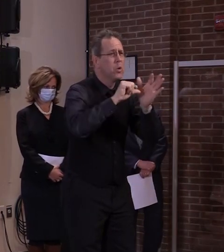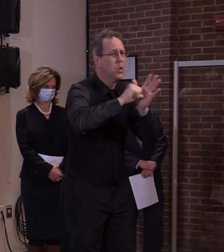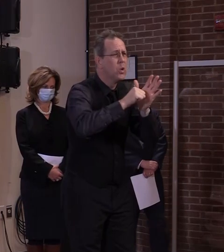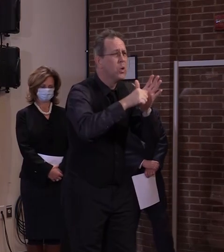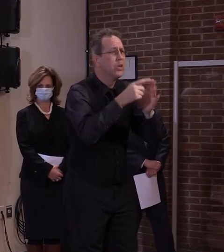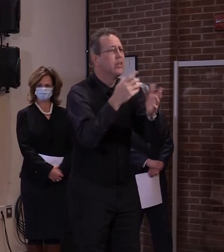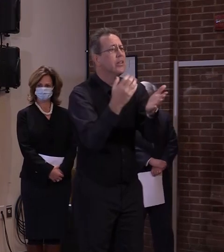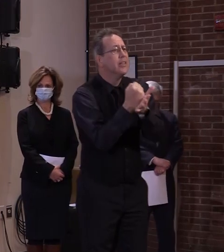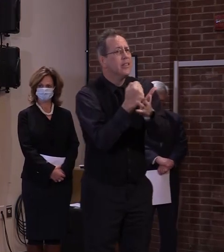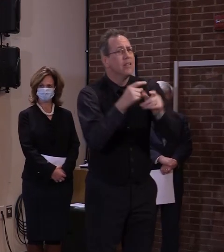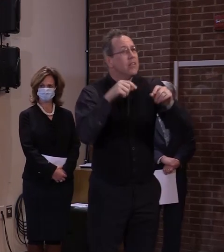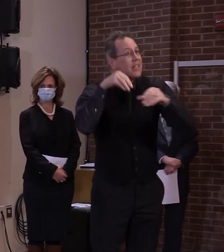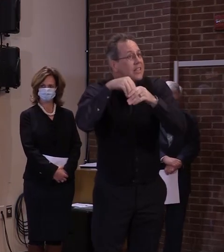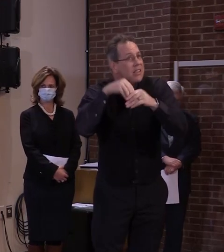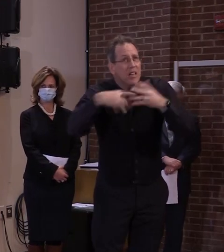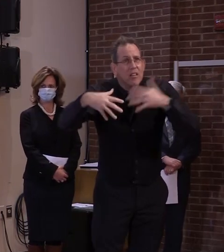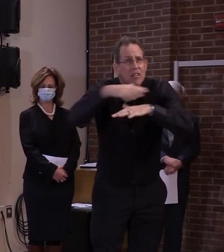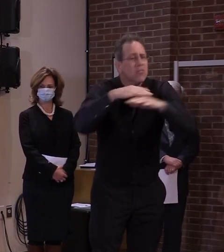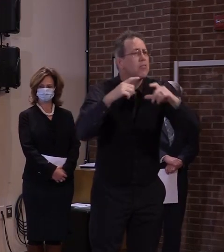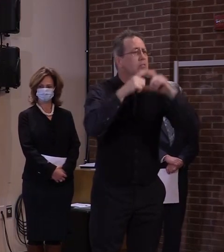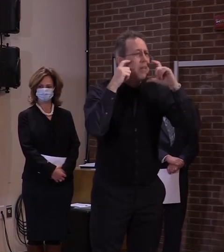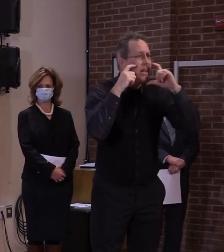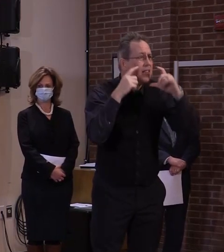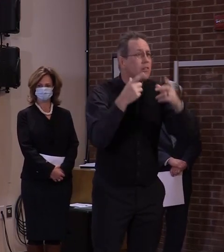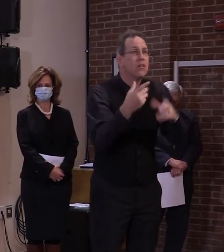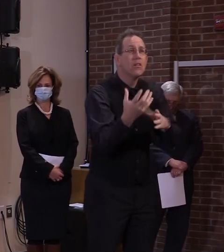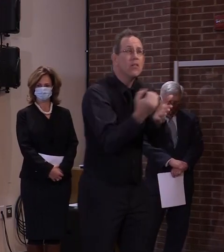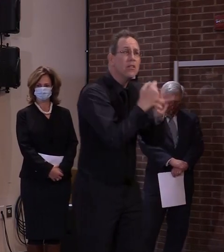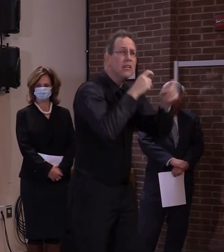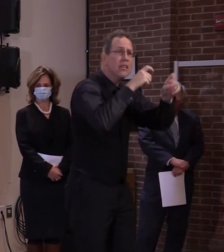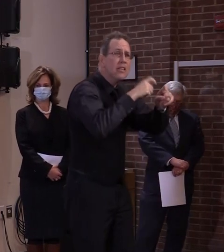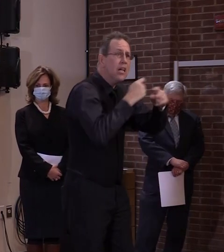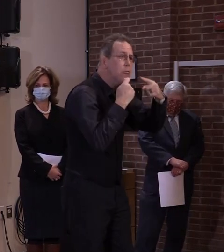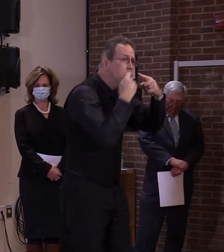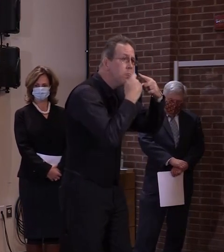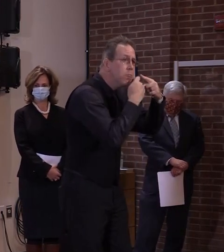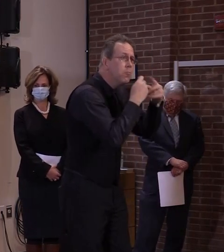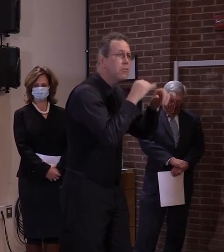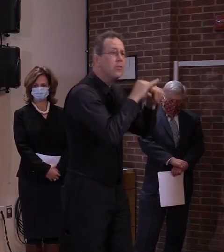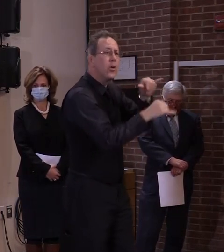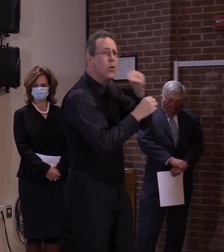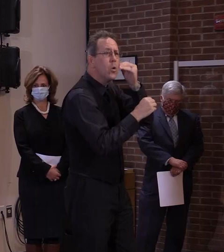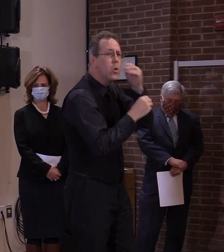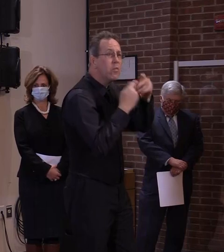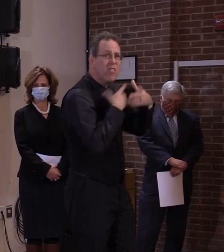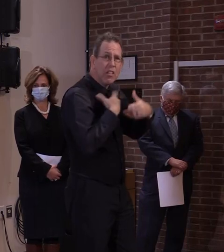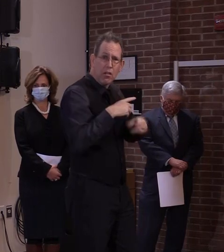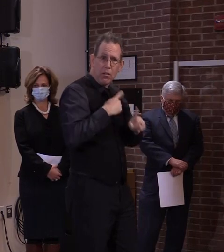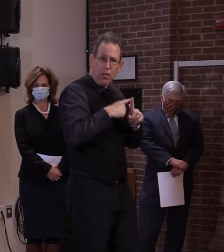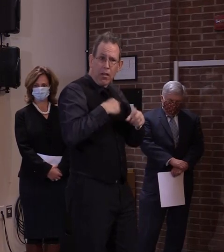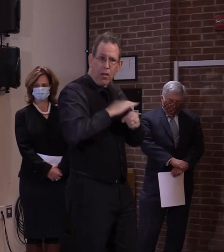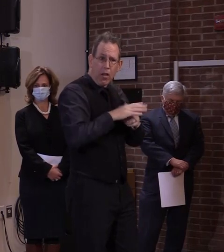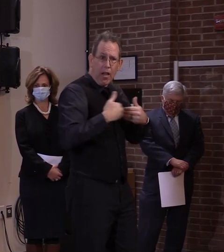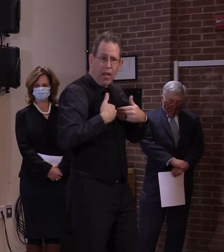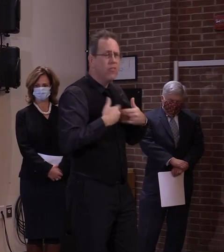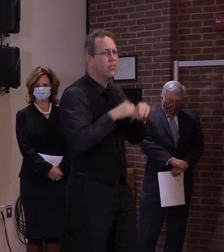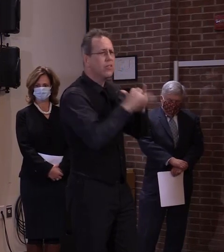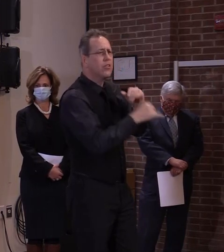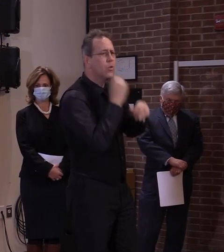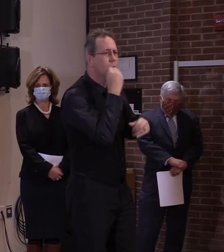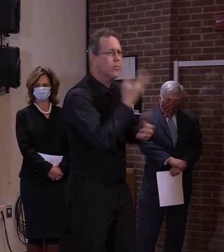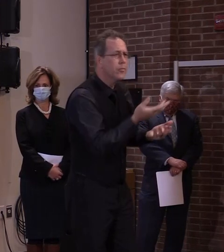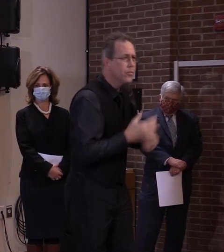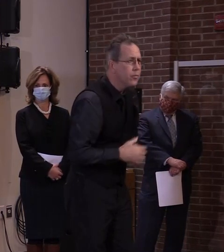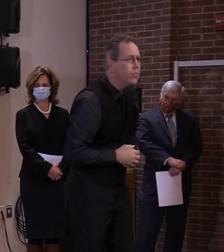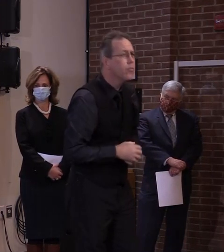and staying home when sick. Doing these will be critical as Omicron continues to spread across